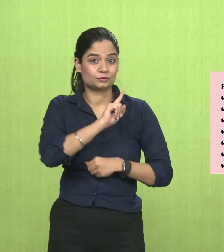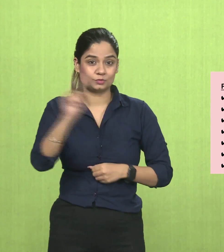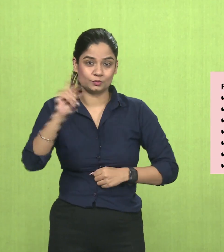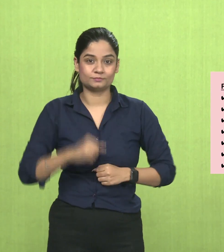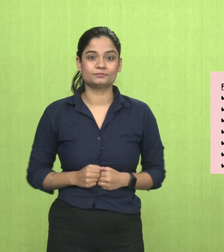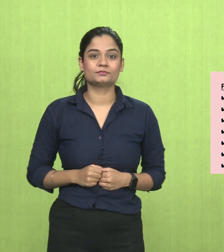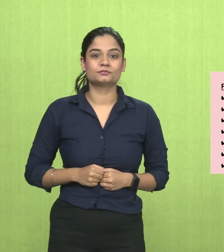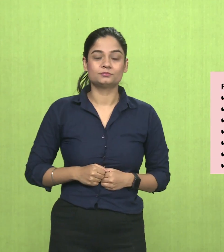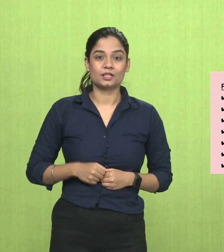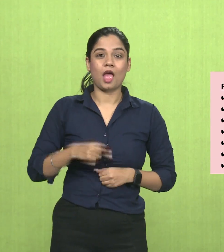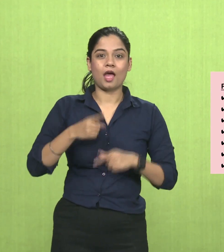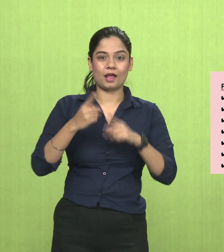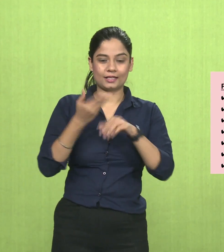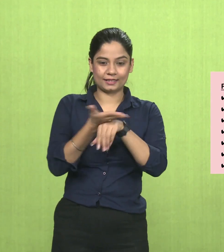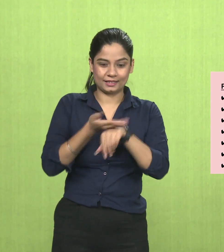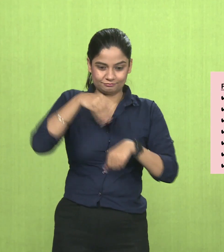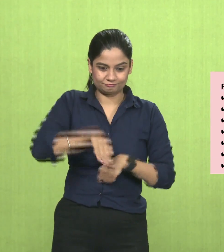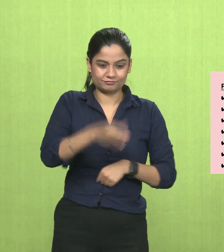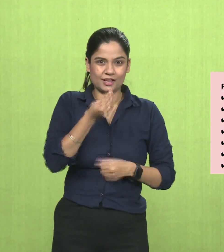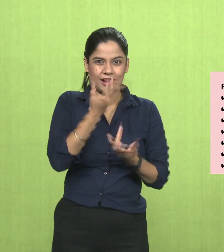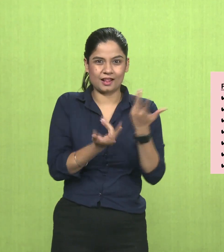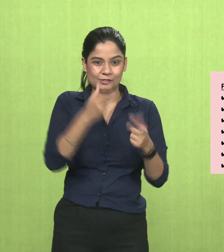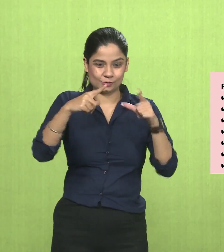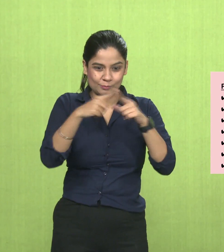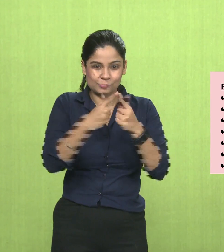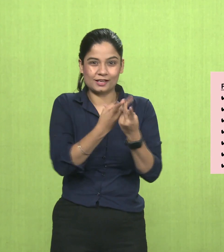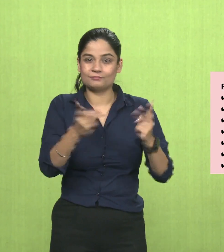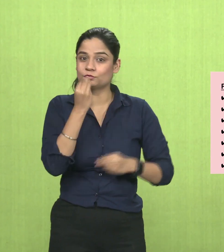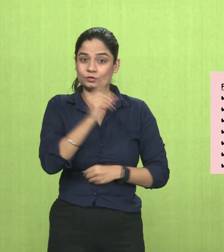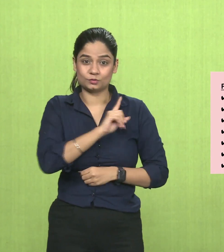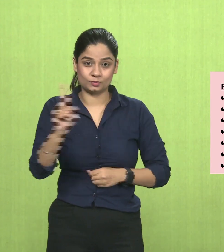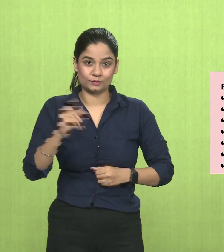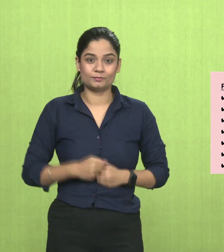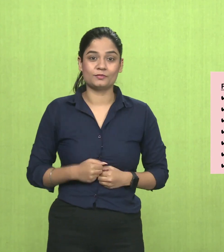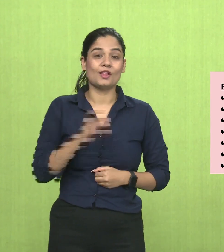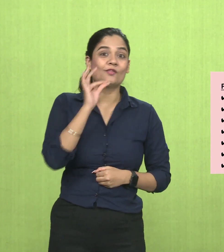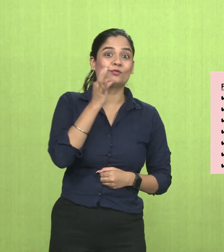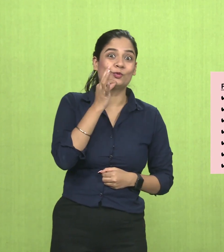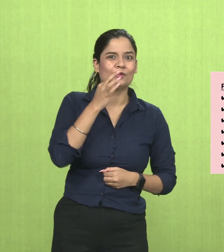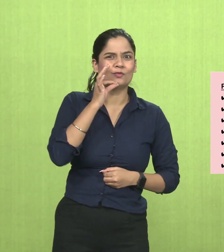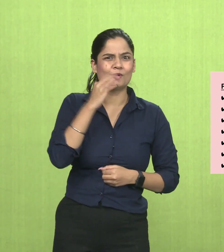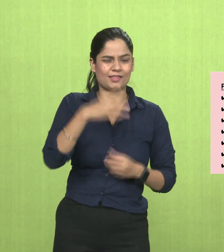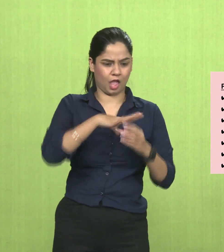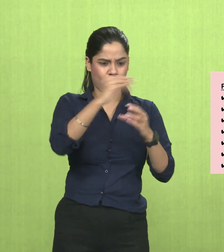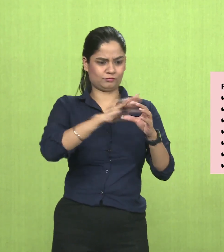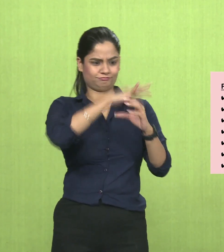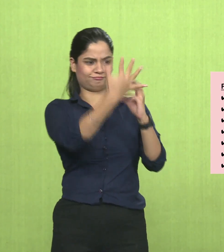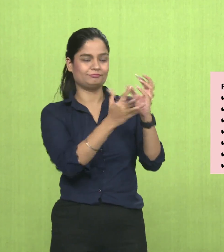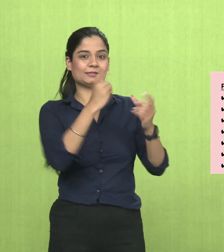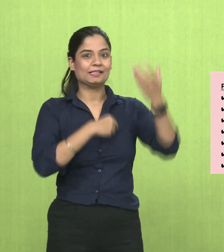Don't have pulses, fried food, samosa, etc. Fruits with